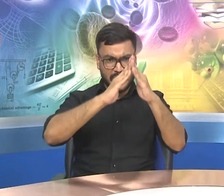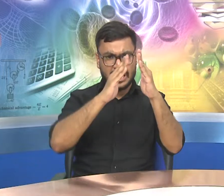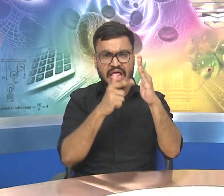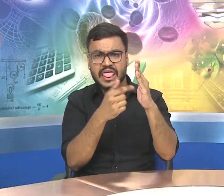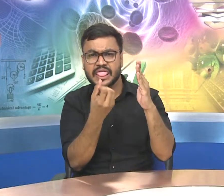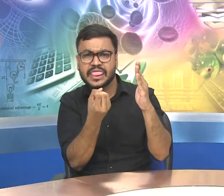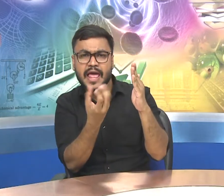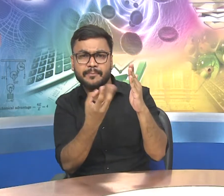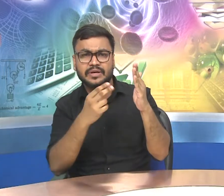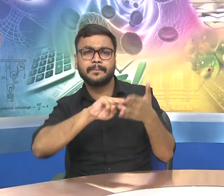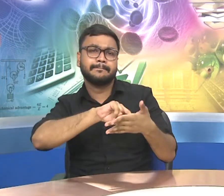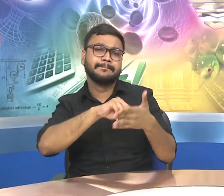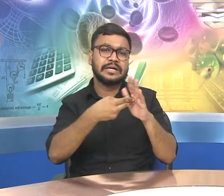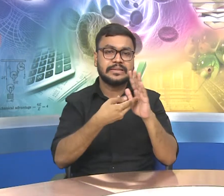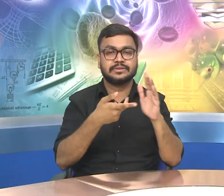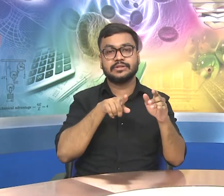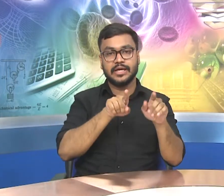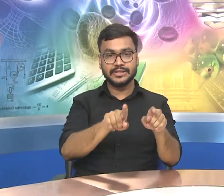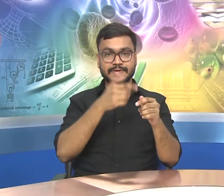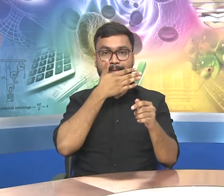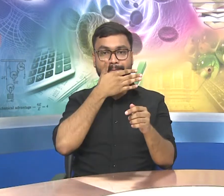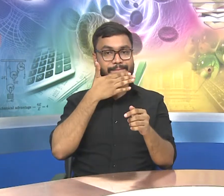First we will look pyramid of number.